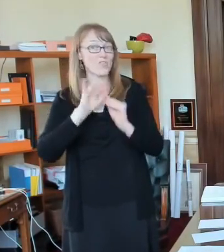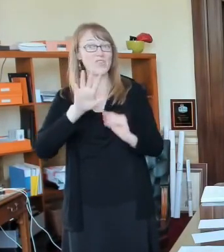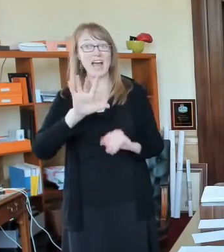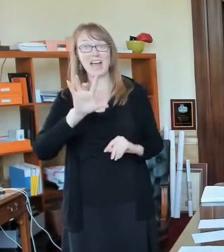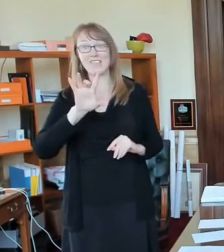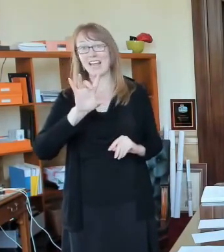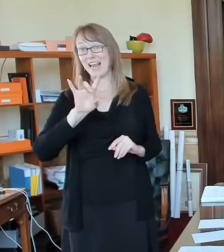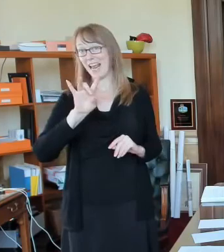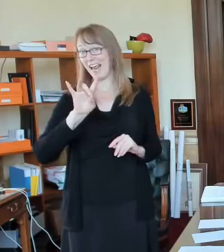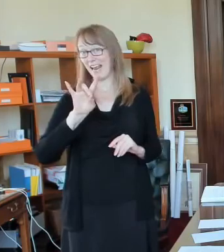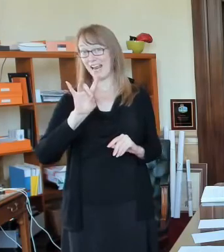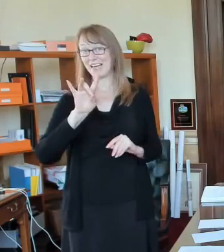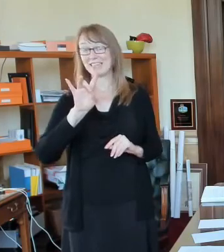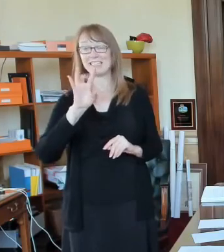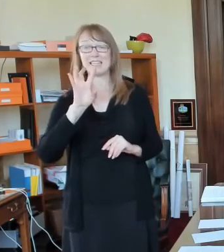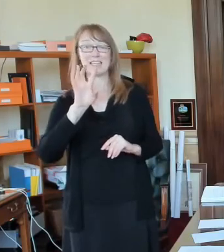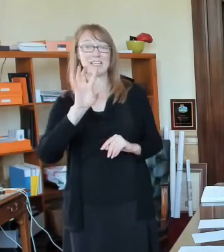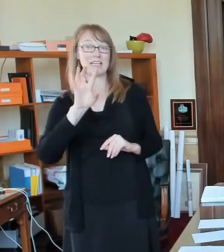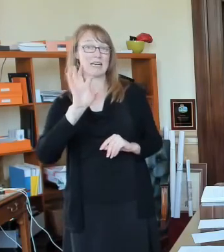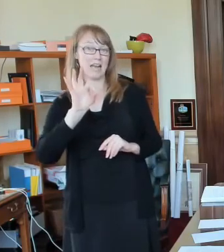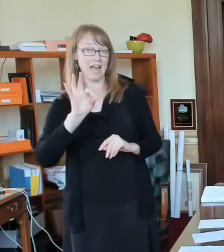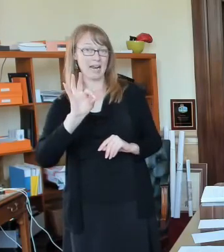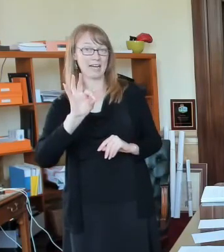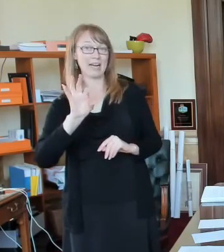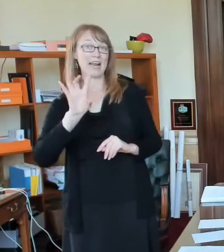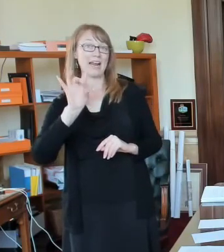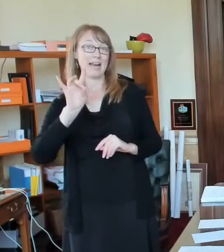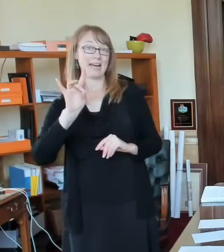589-8000. So obviously